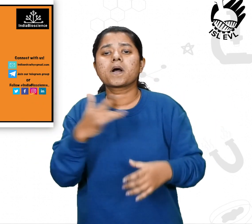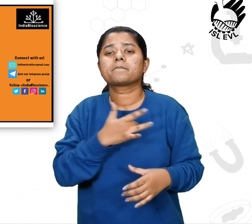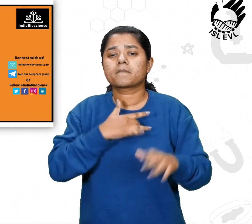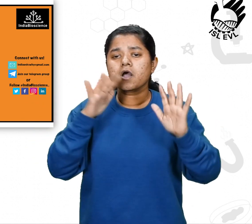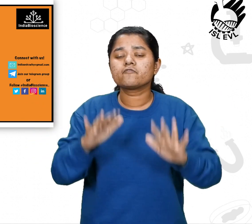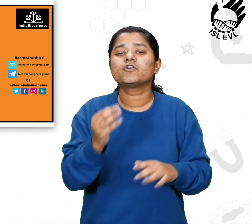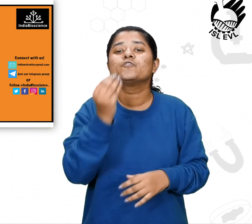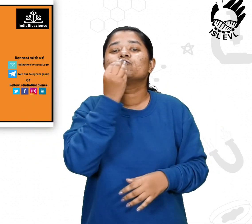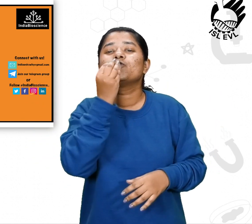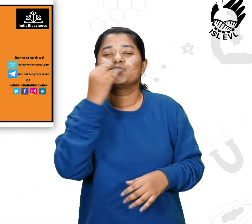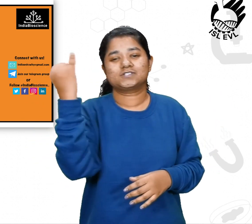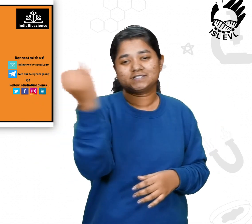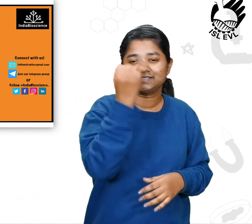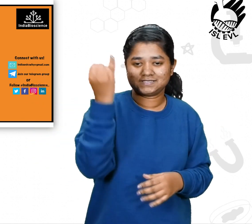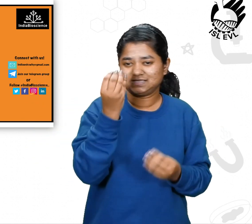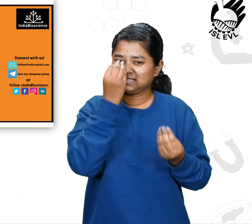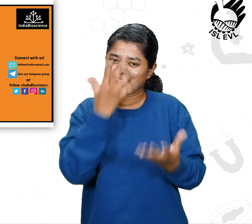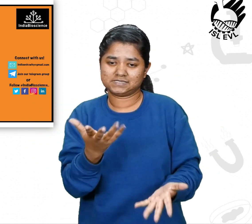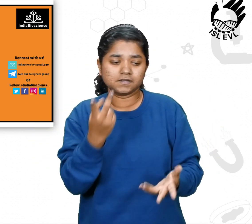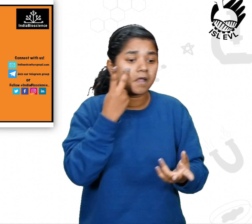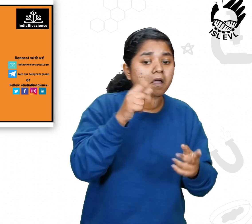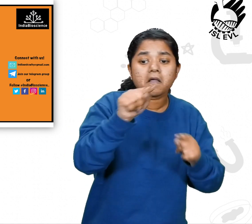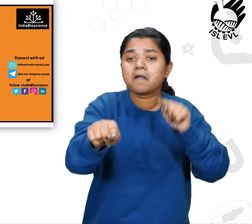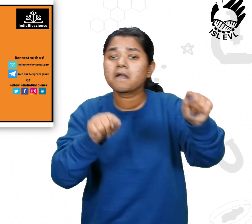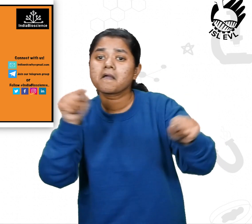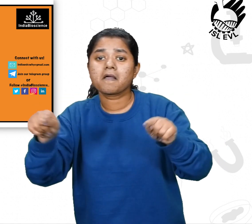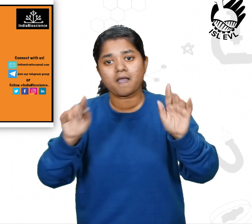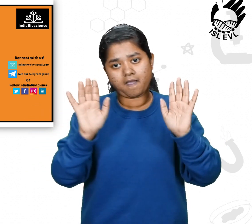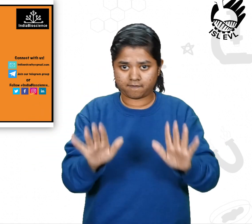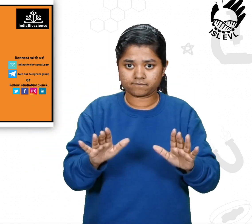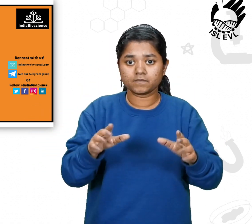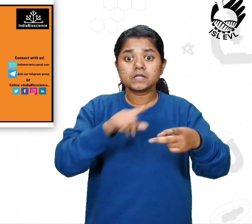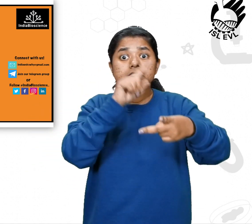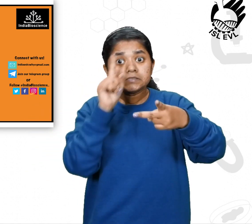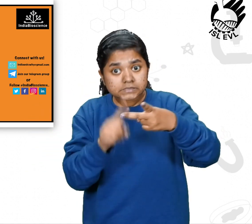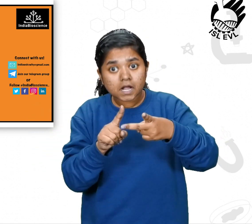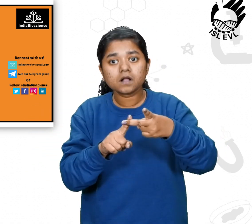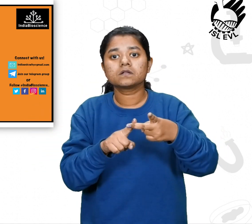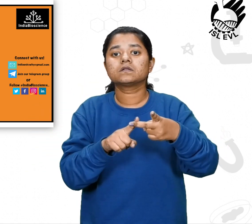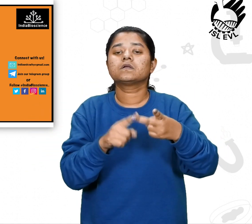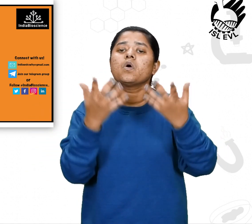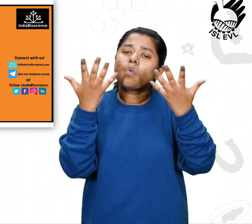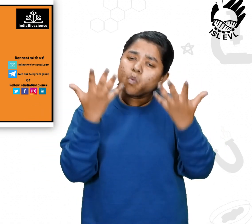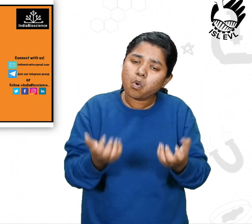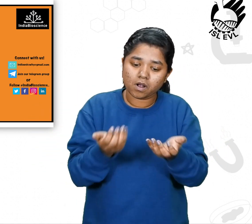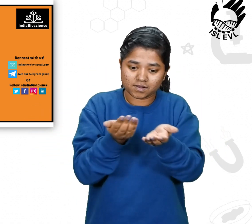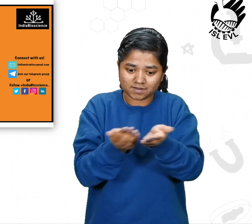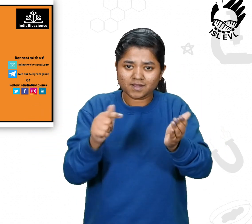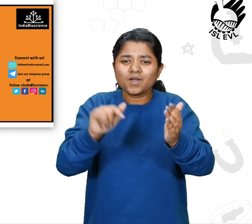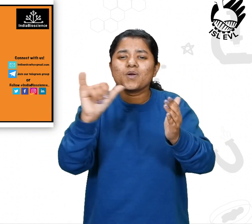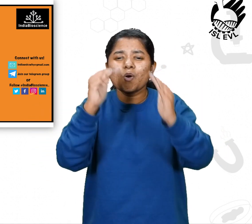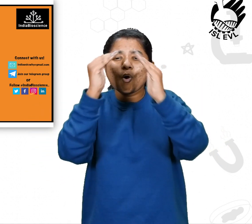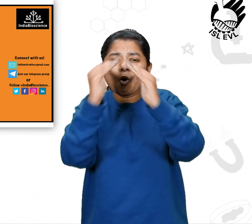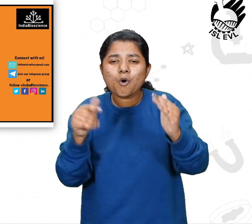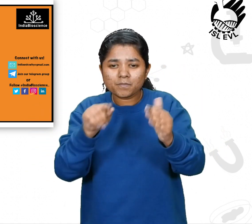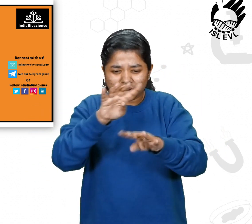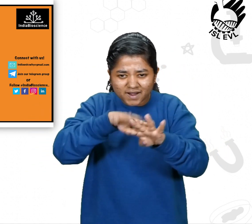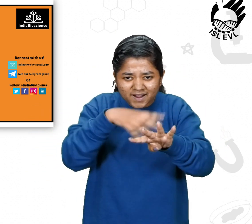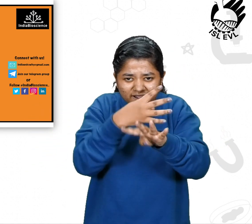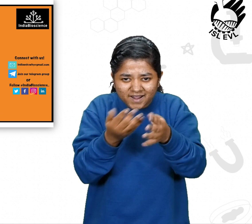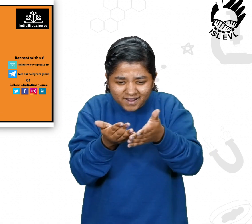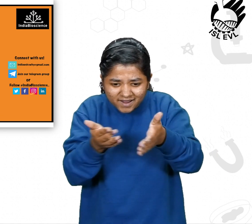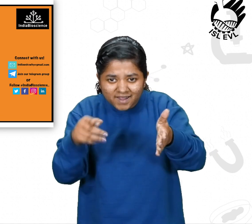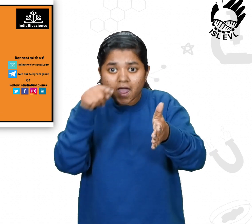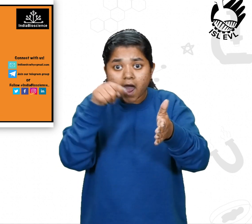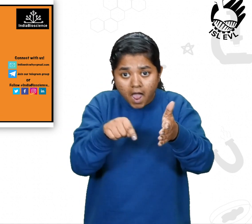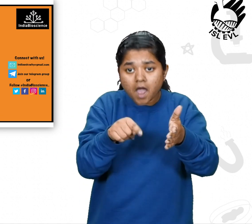Oh, the way we like to build homes close to each other? Precisely. So the way we like living close to each other so that we feel